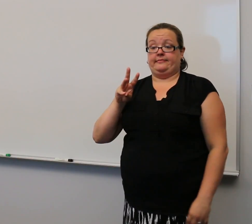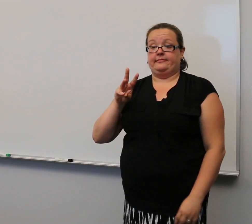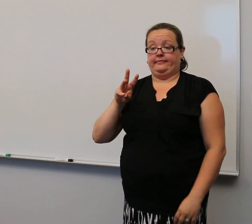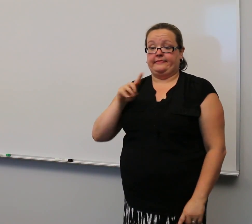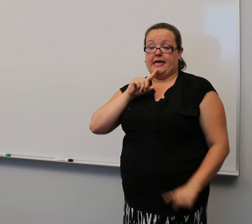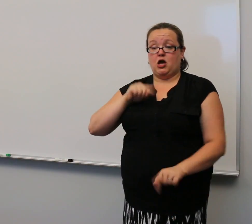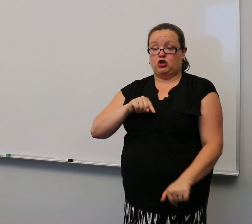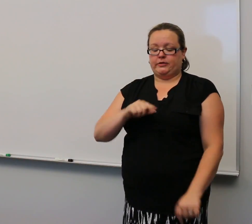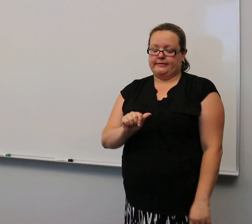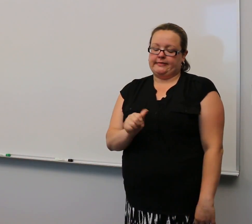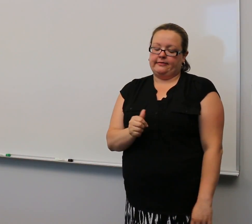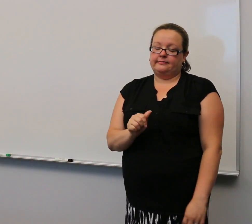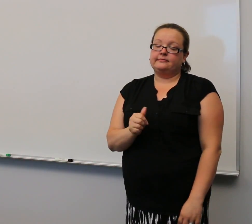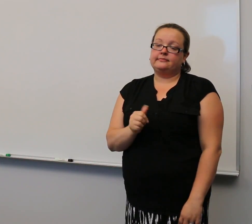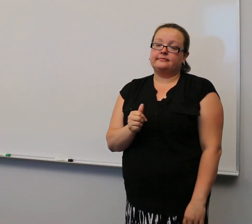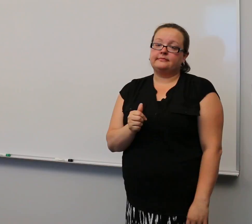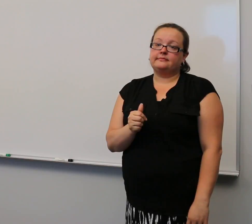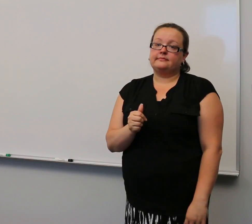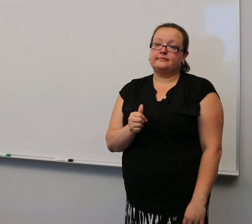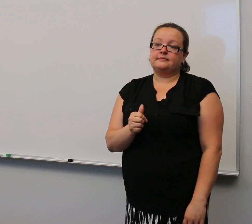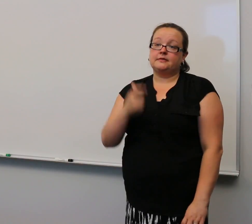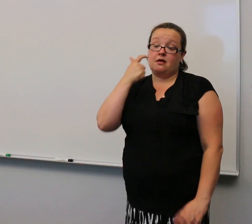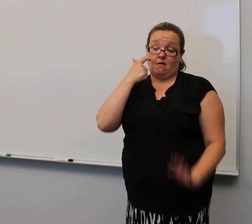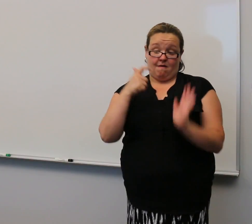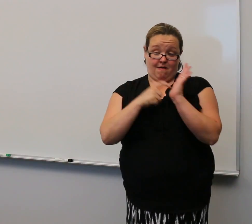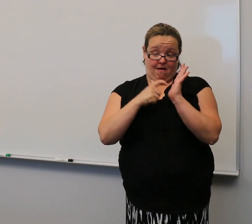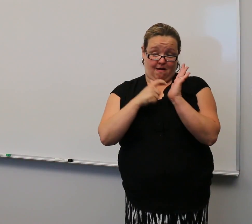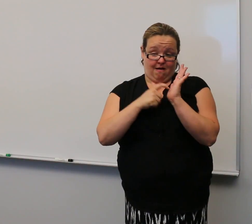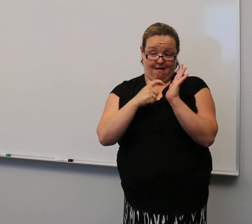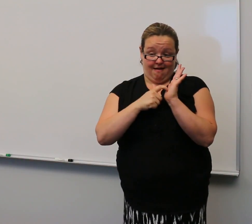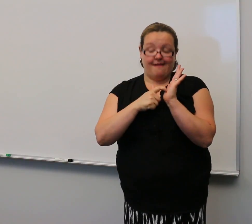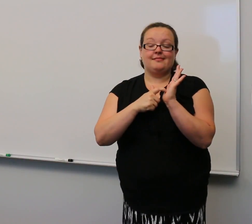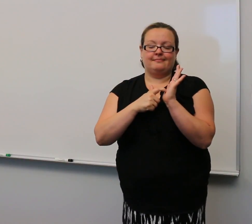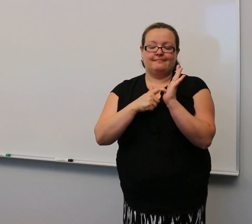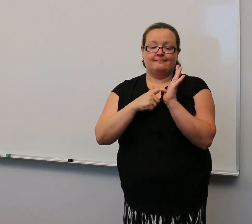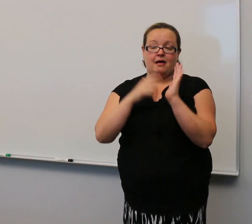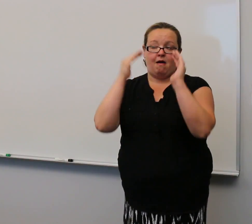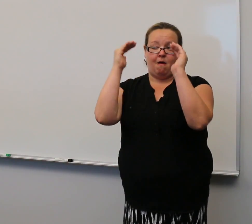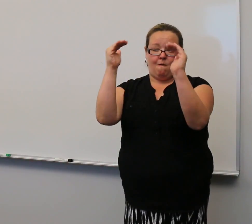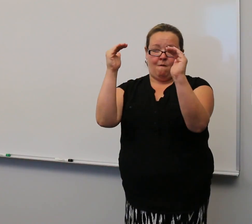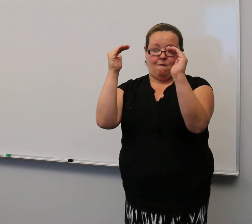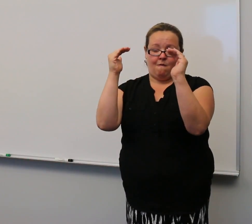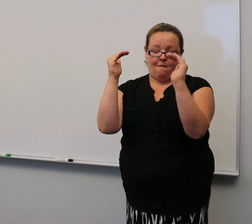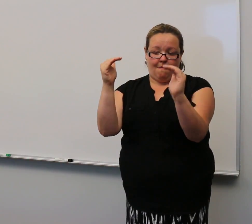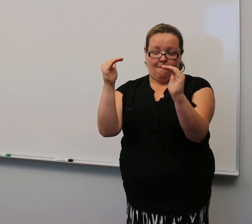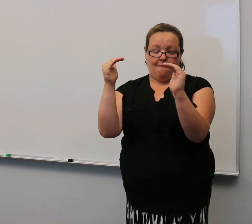Notice how, as I'm solving, I'm working down,